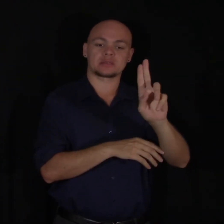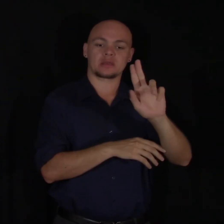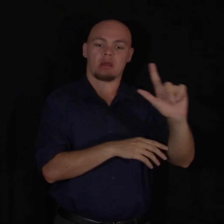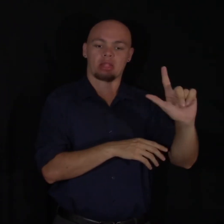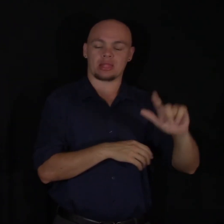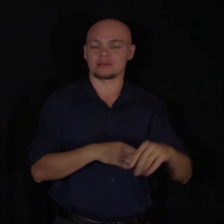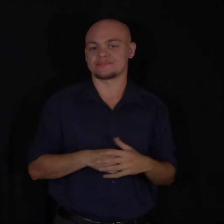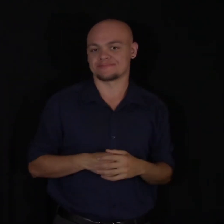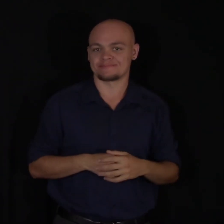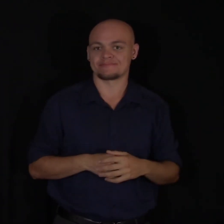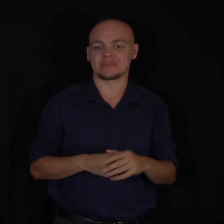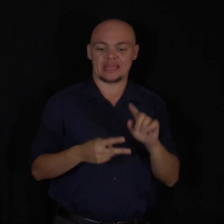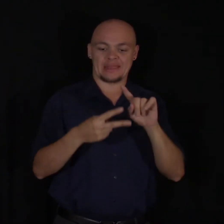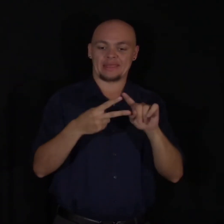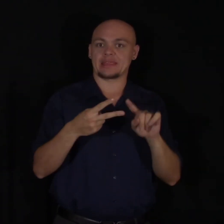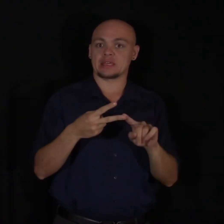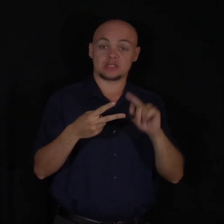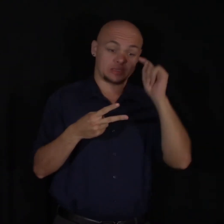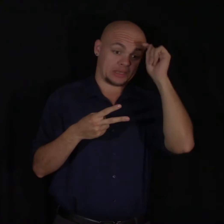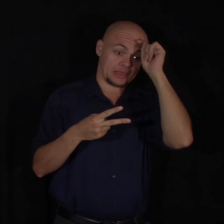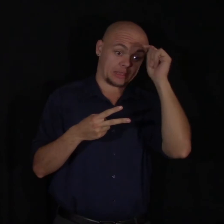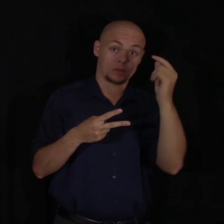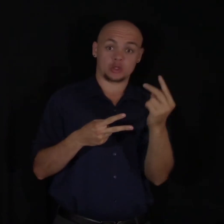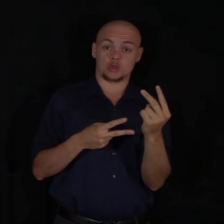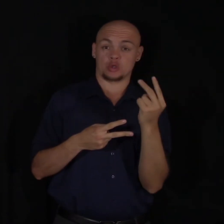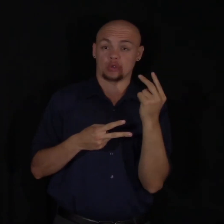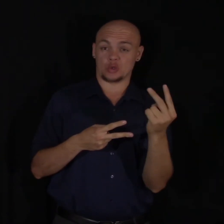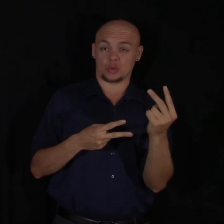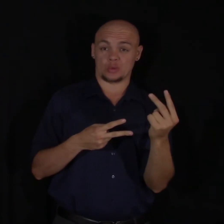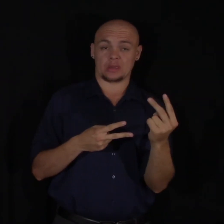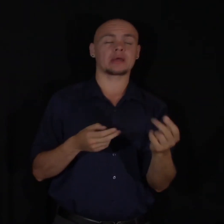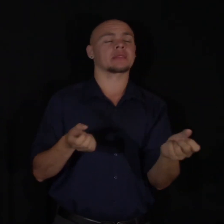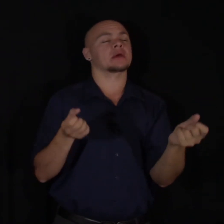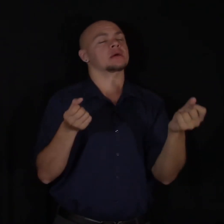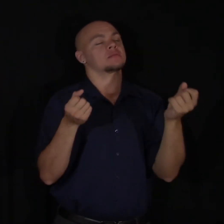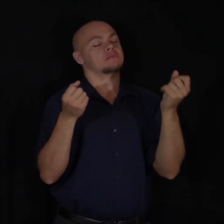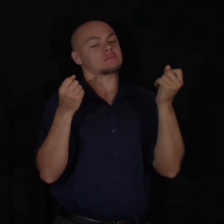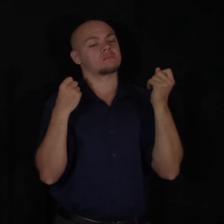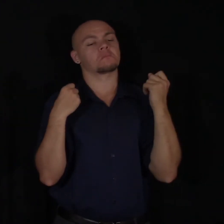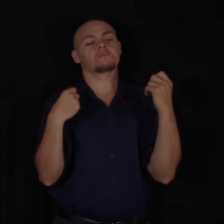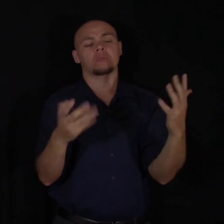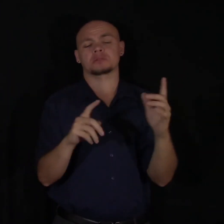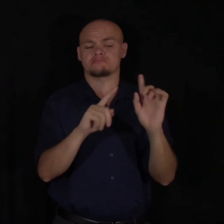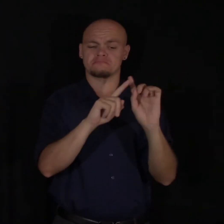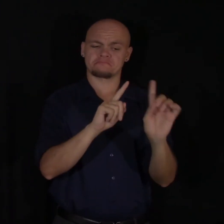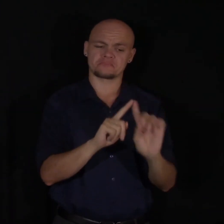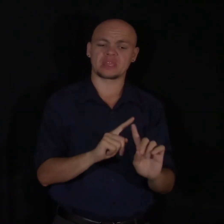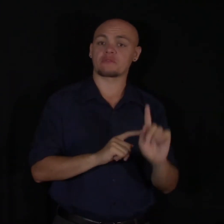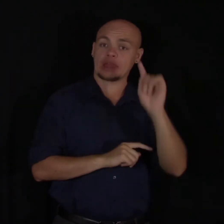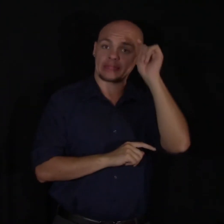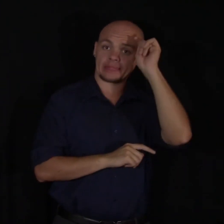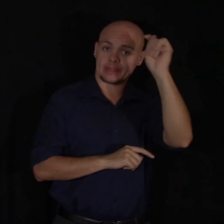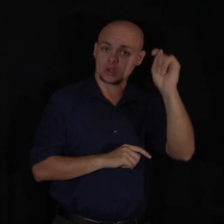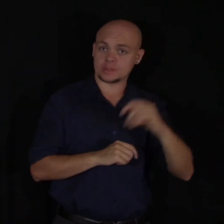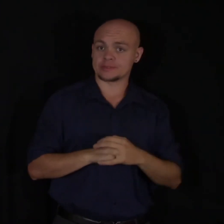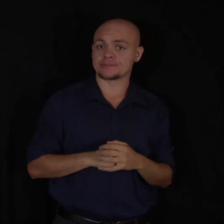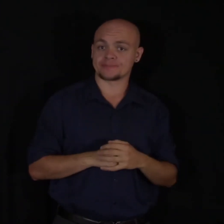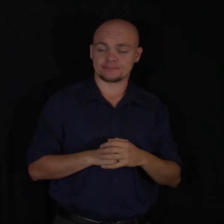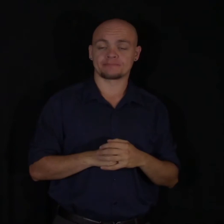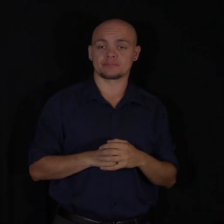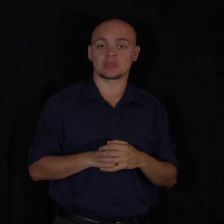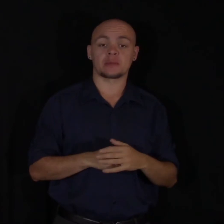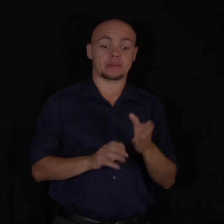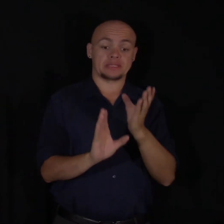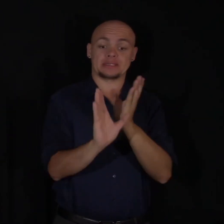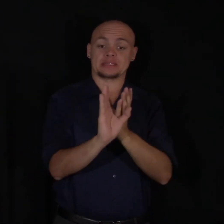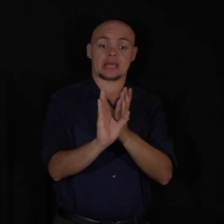These were only 2 of the theories out there, and there are multiple theories out there. But even with all these theorizing,